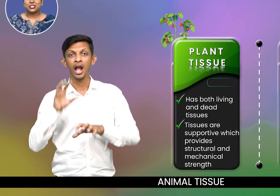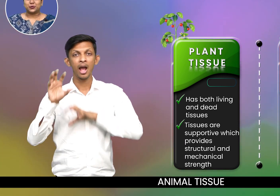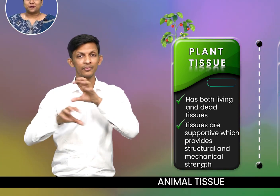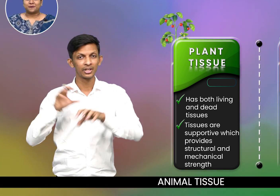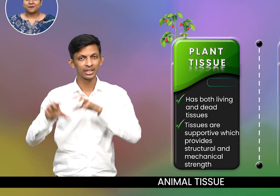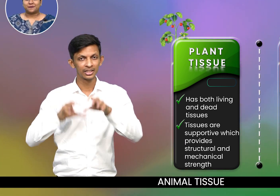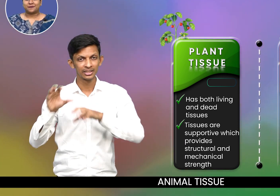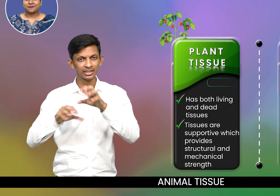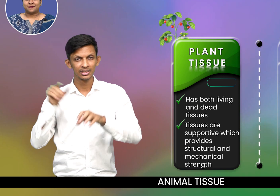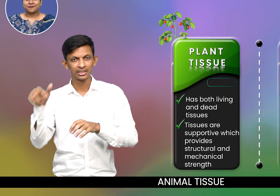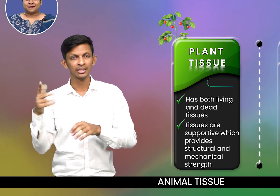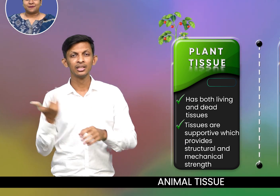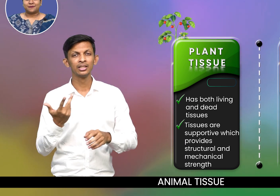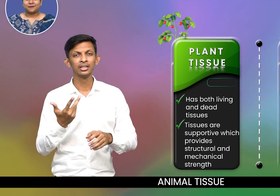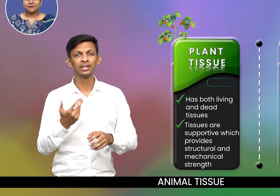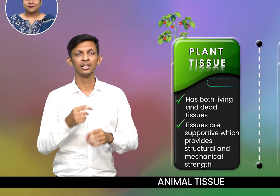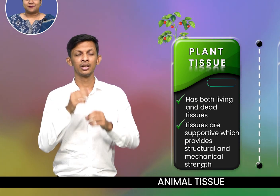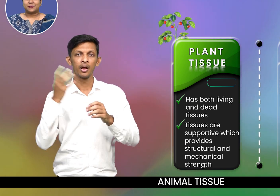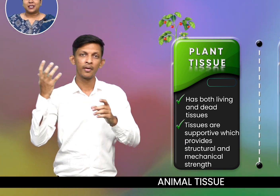Animal tissue.